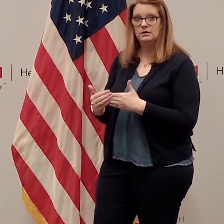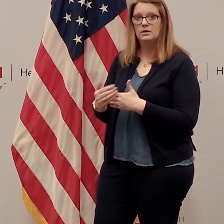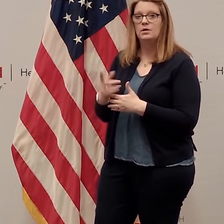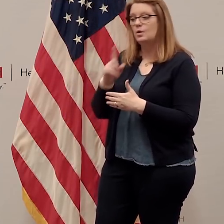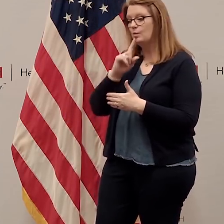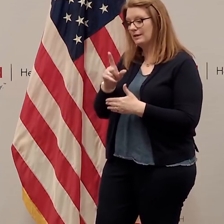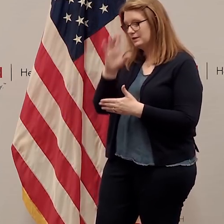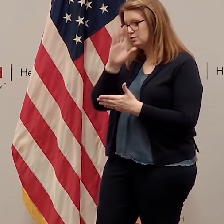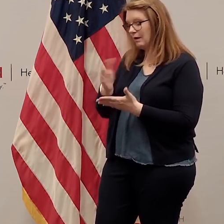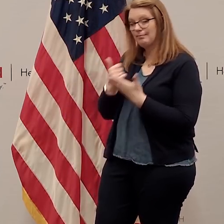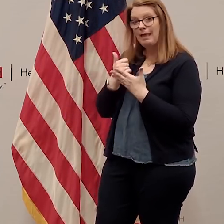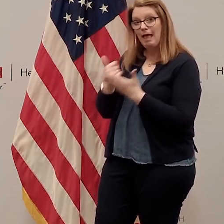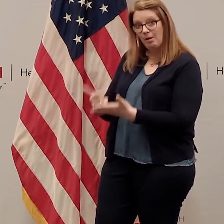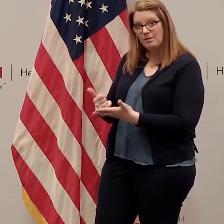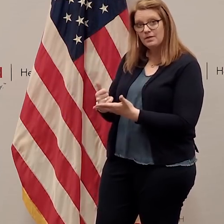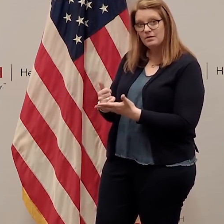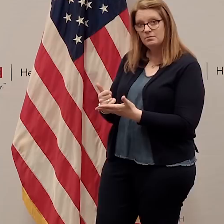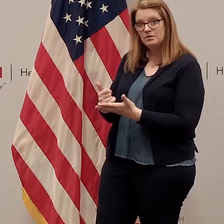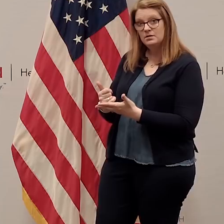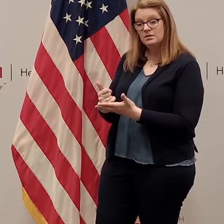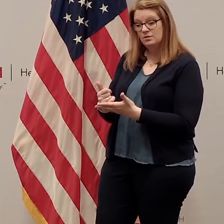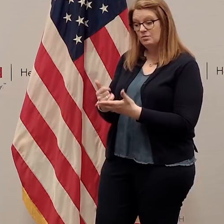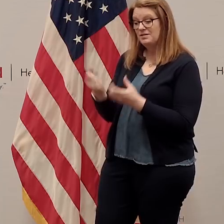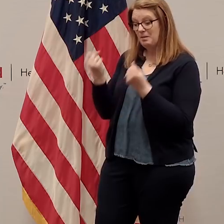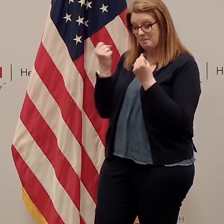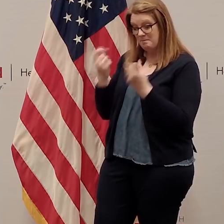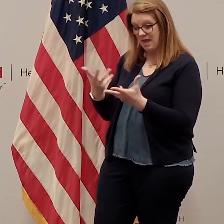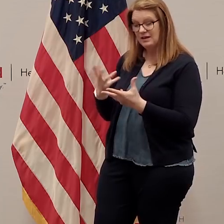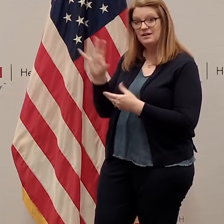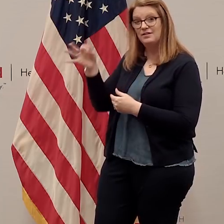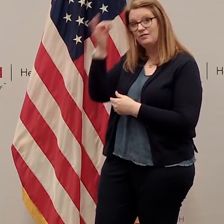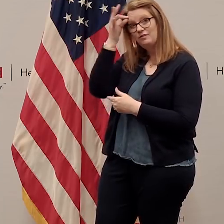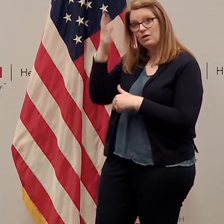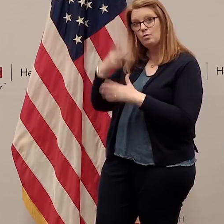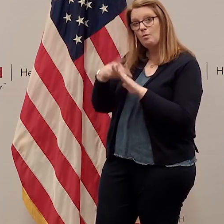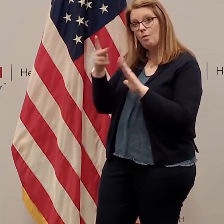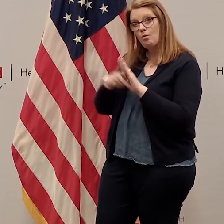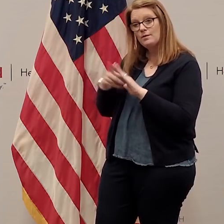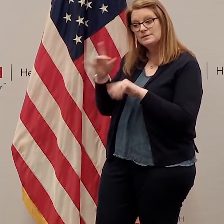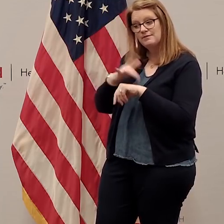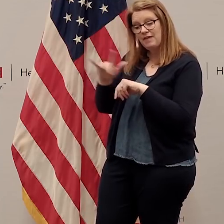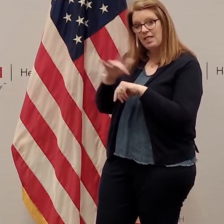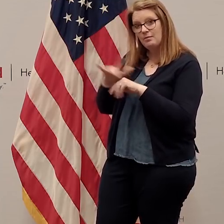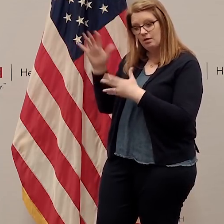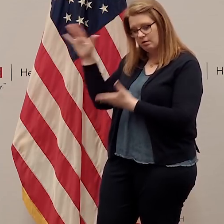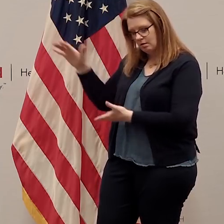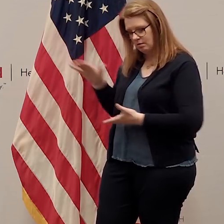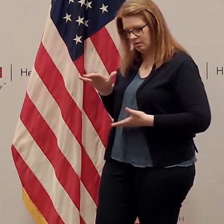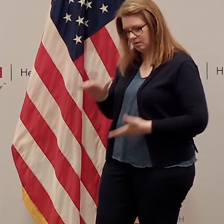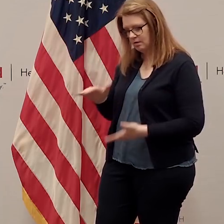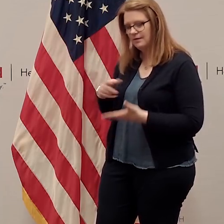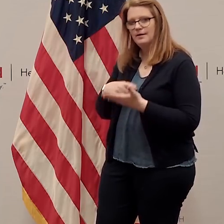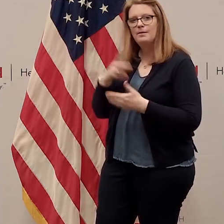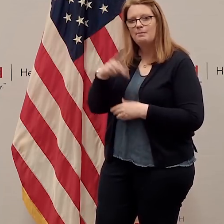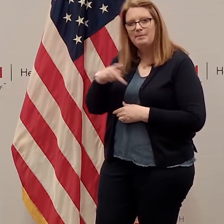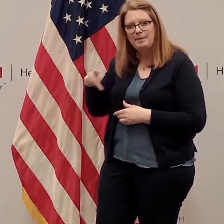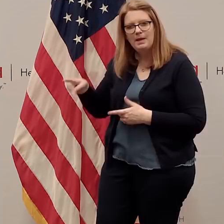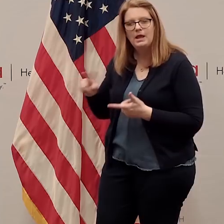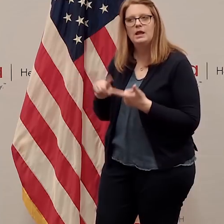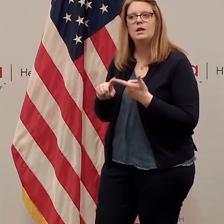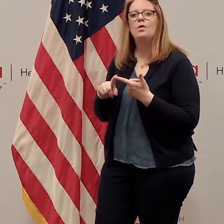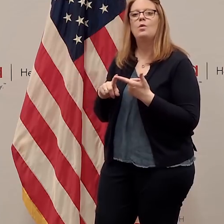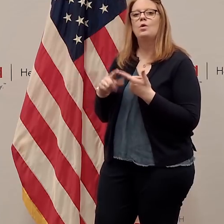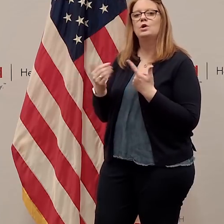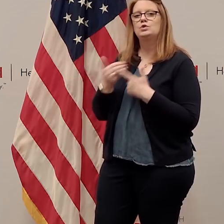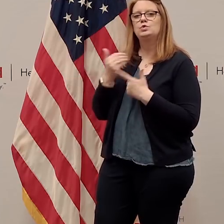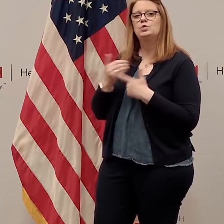in helping them with the many and large federal programs that are available to help those folks, whether it's payroll protection or